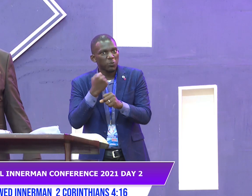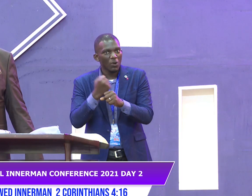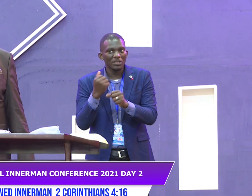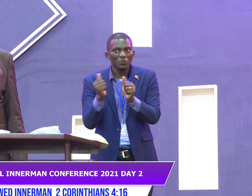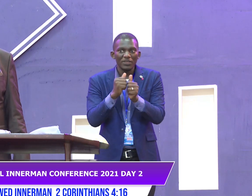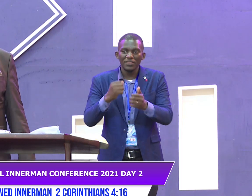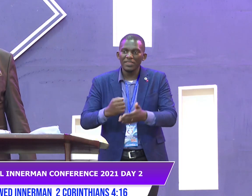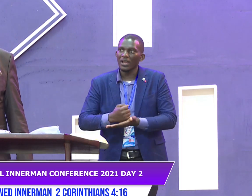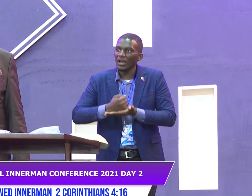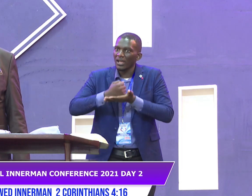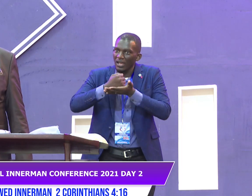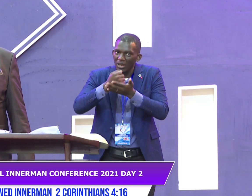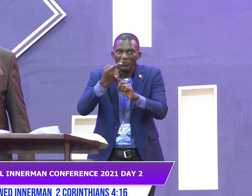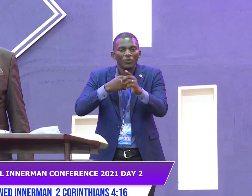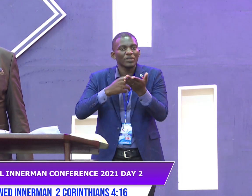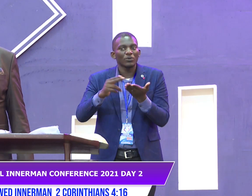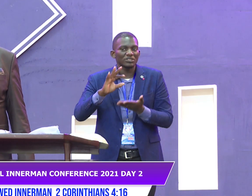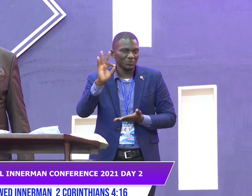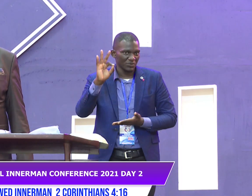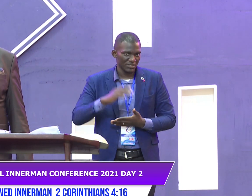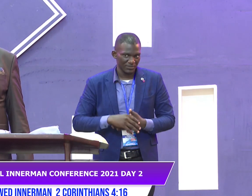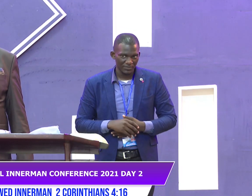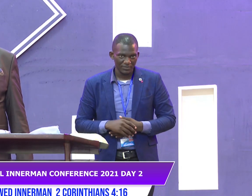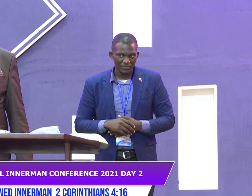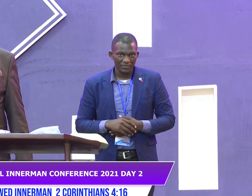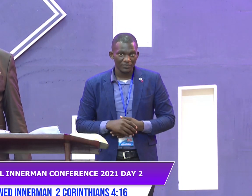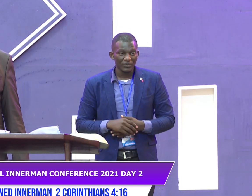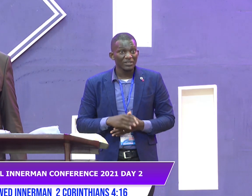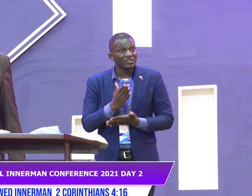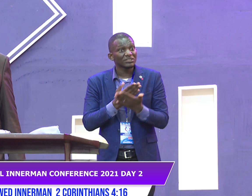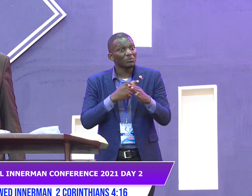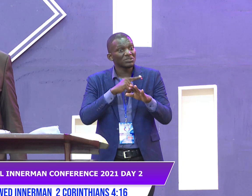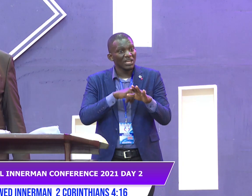you no longer operate with that help. And times